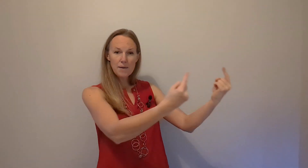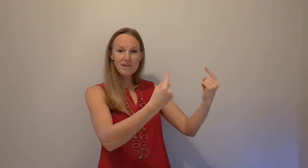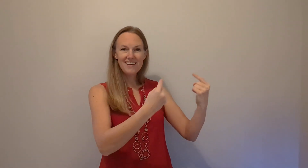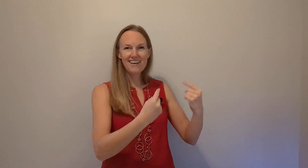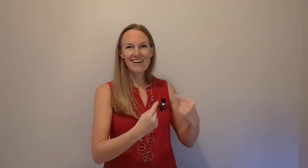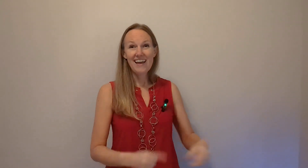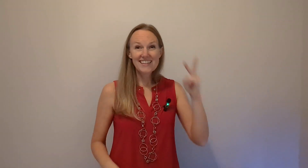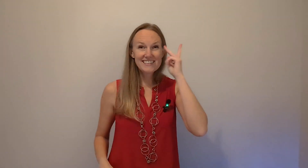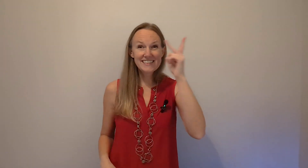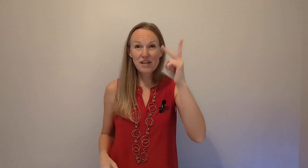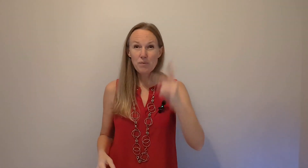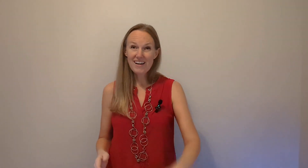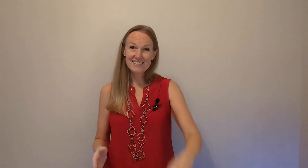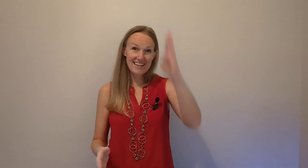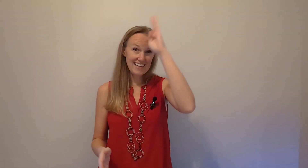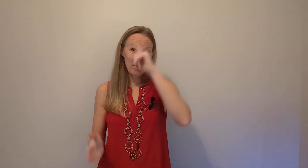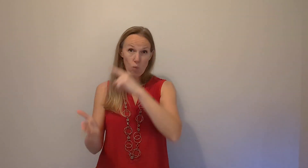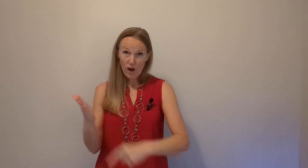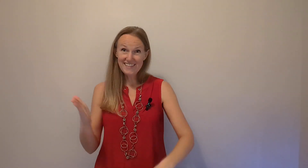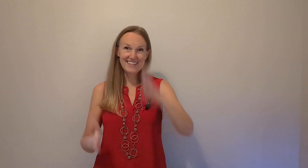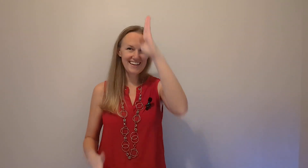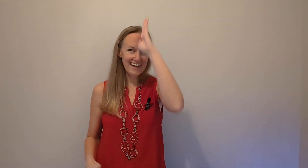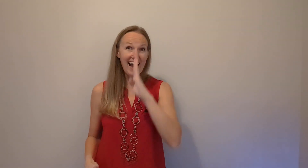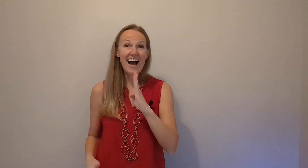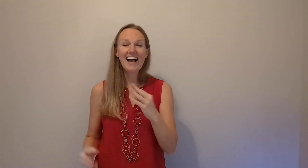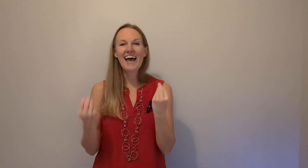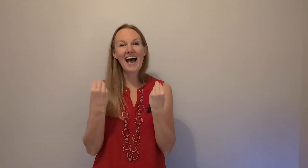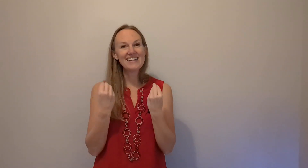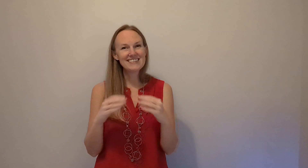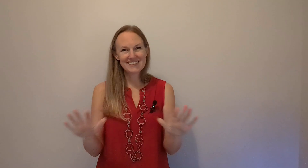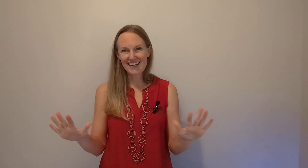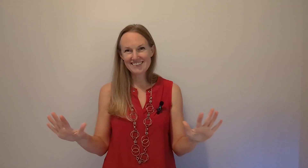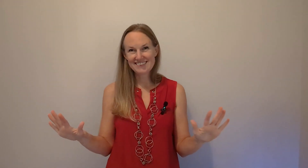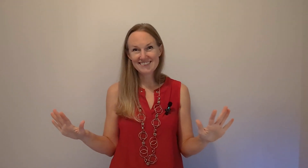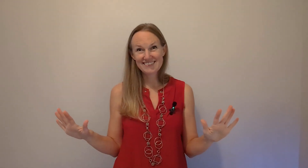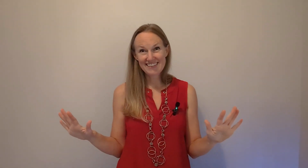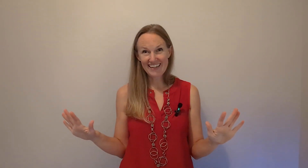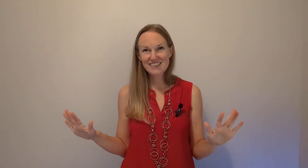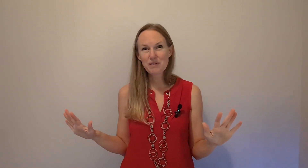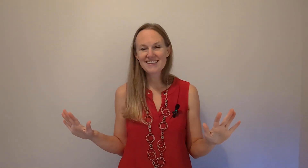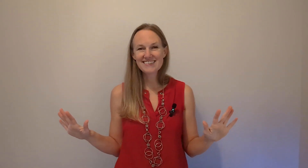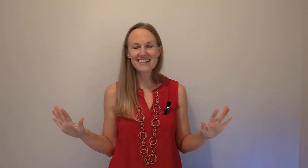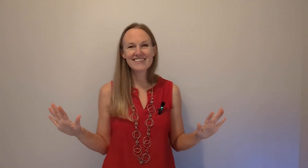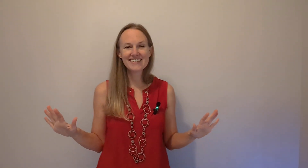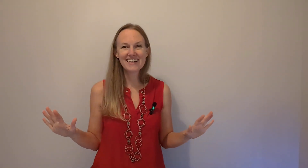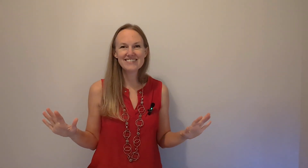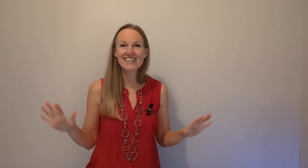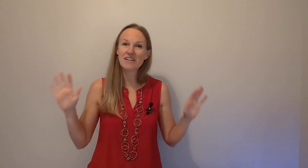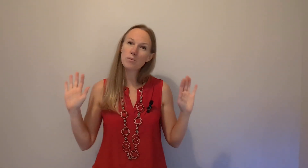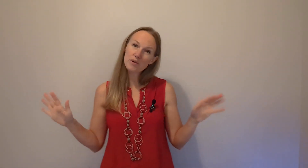Come, see what God has done. Okay, let's practice that a few times and then we'll put